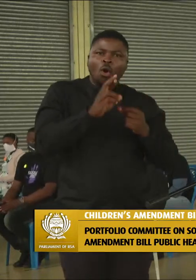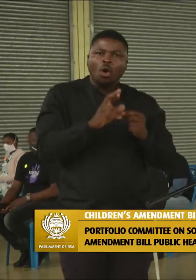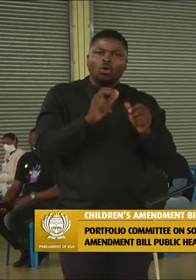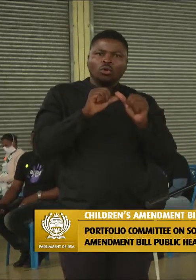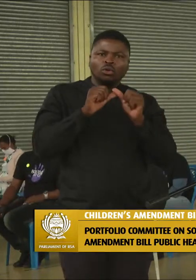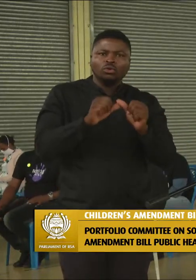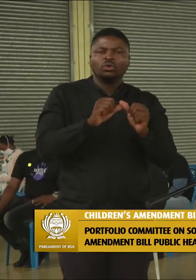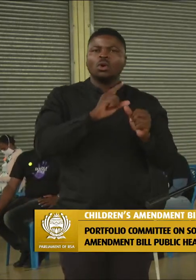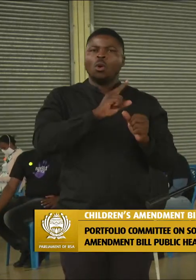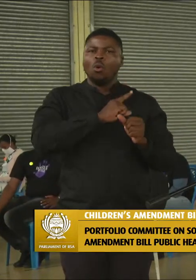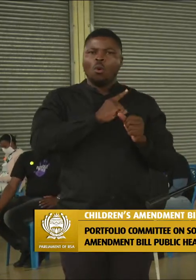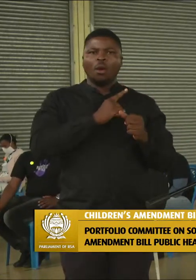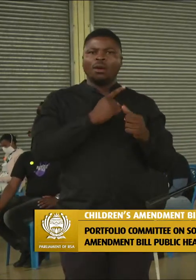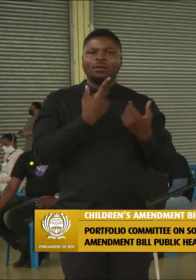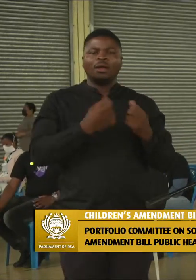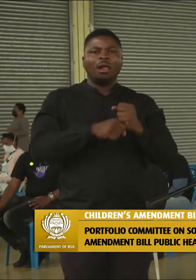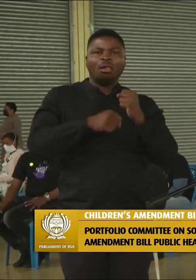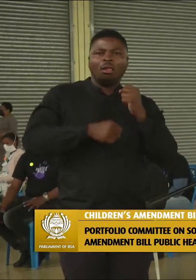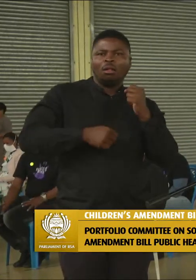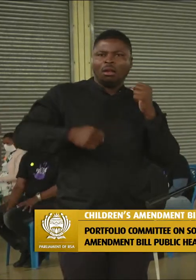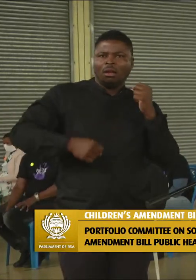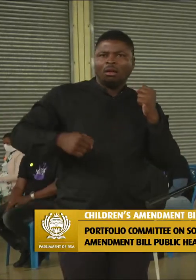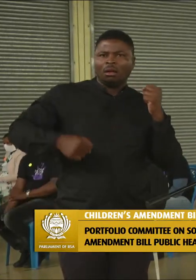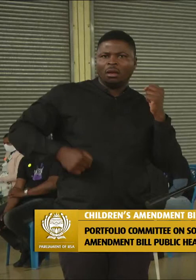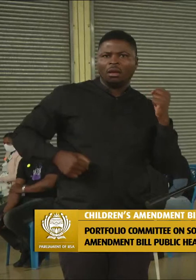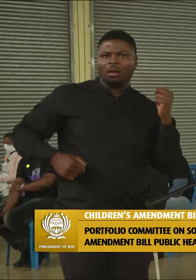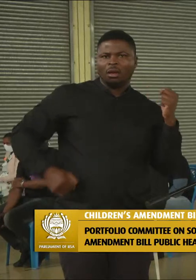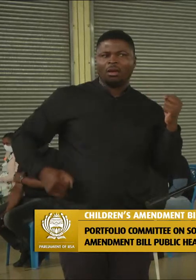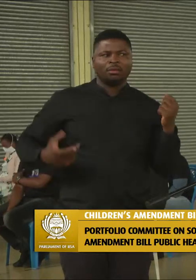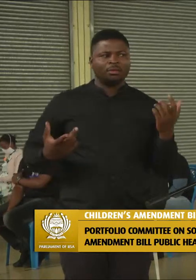can't hear you. Safanele siphendule.